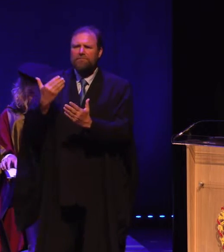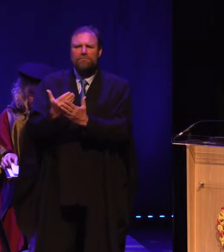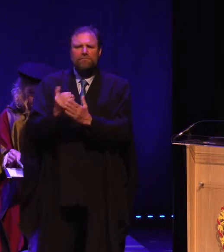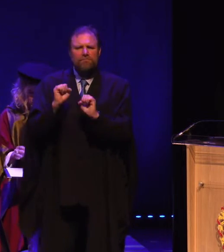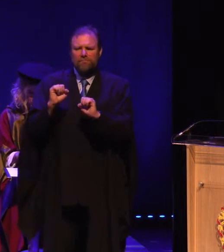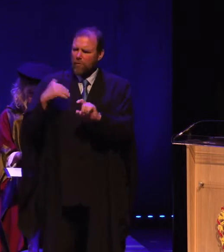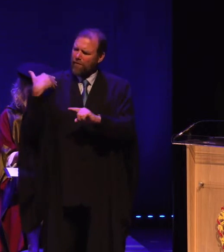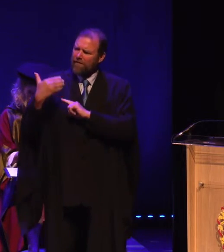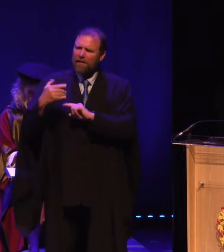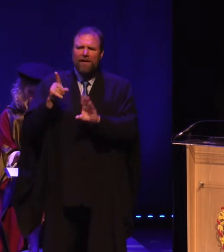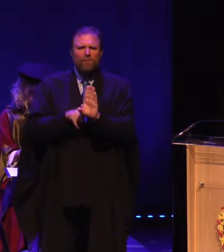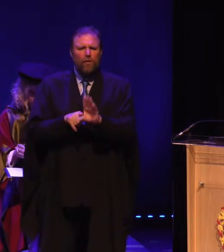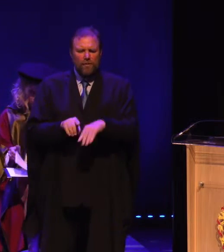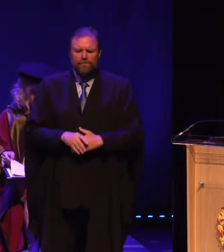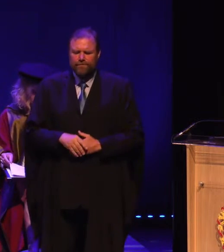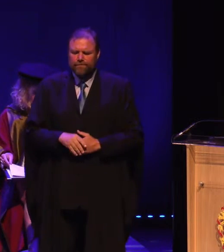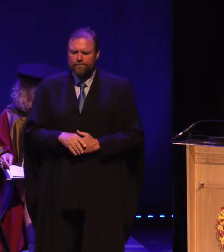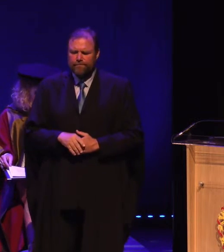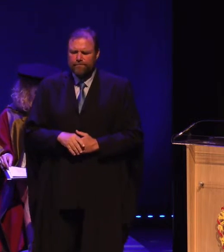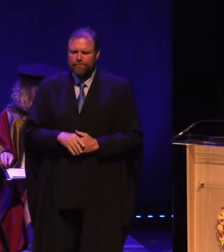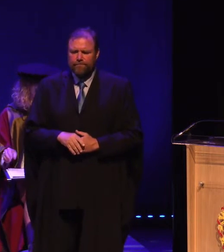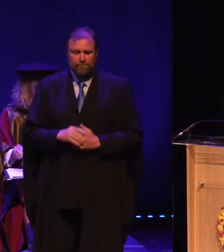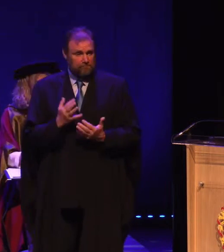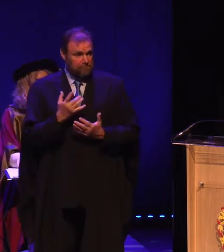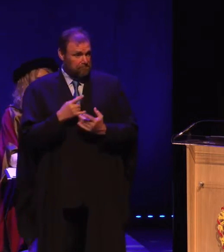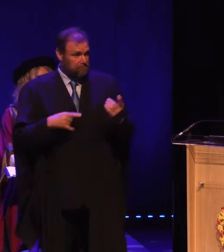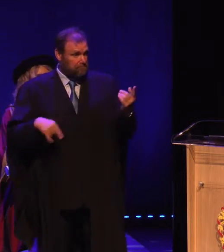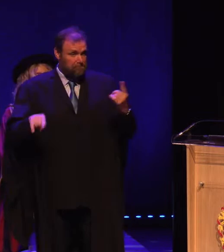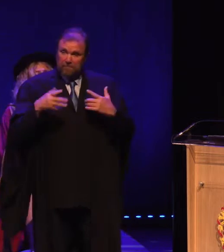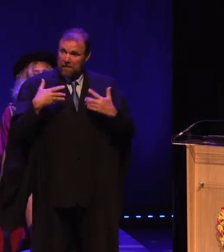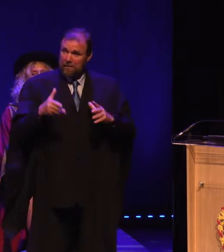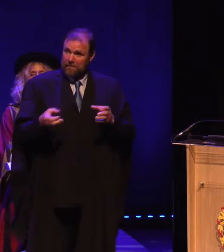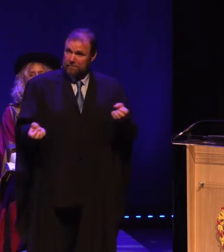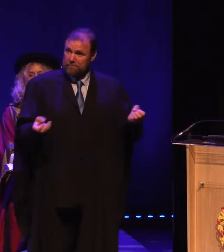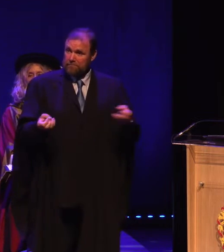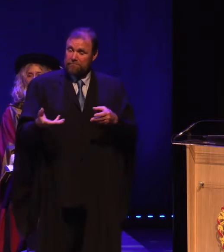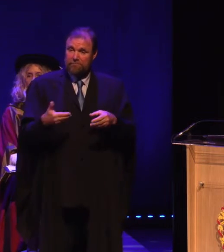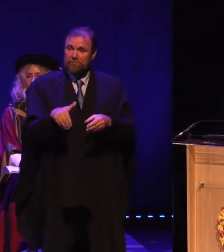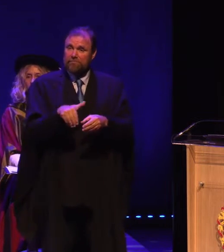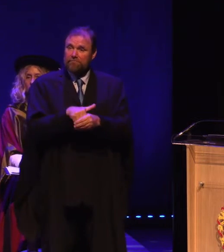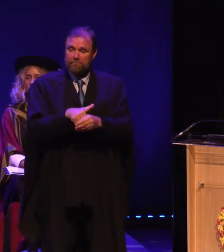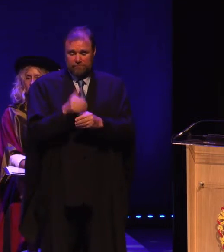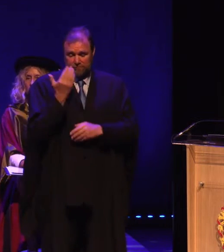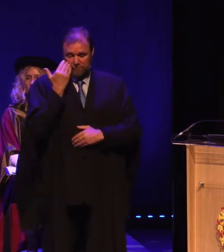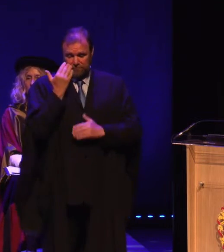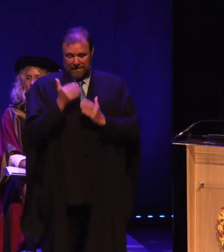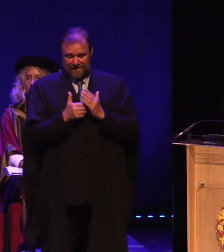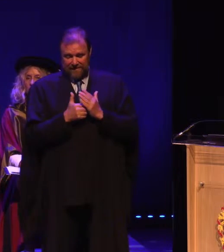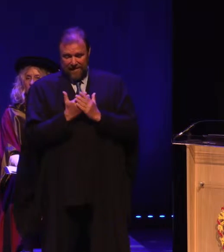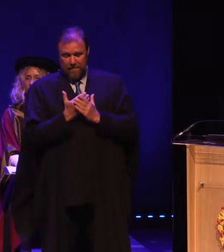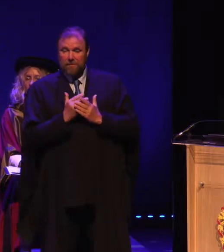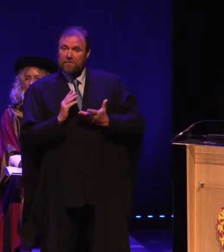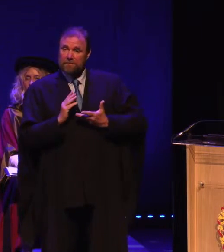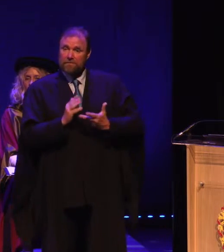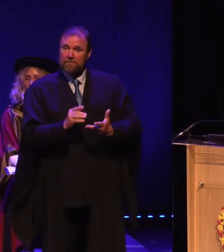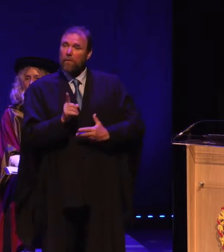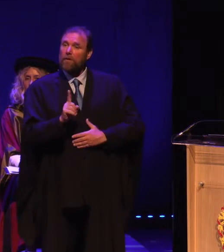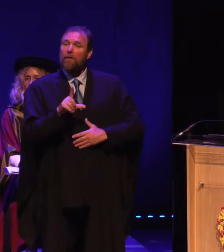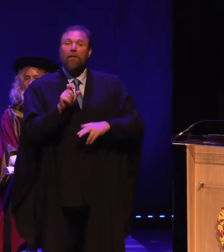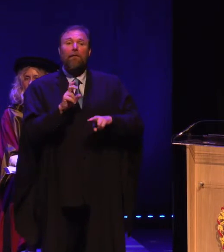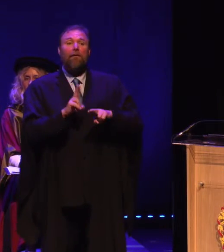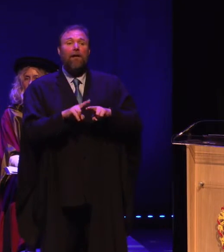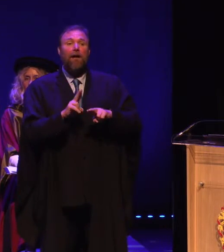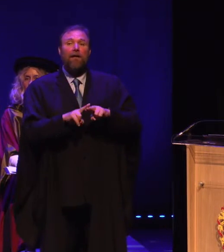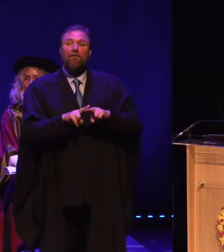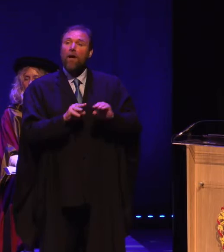last year. Many of you have contributed to the recent development and delivery of the Cardiff Move